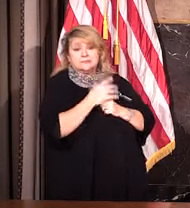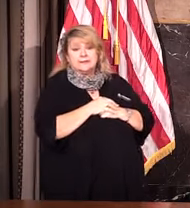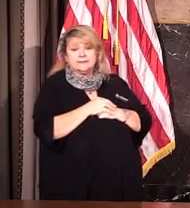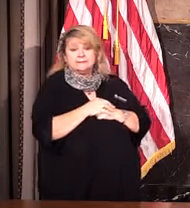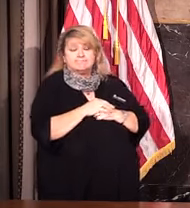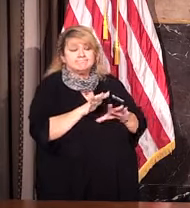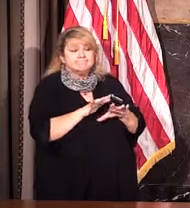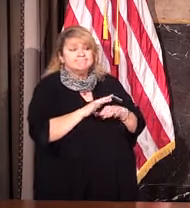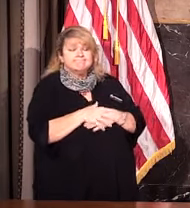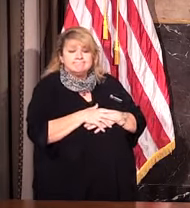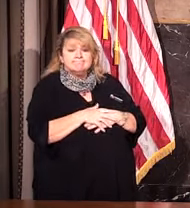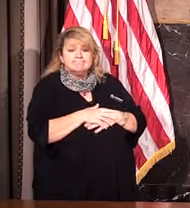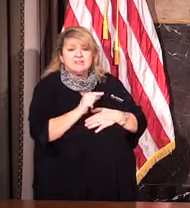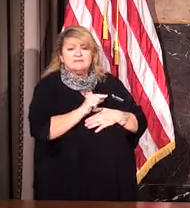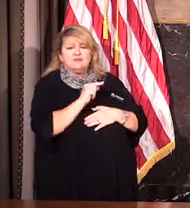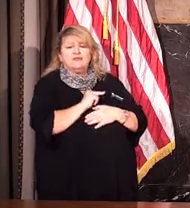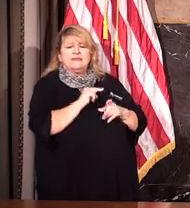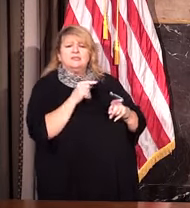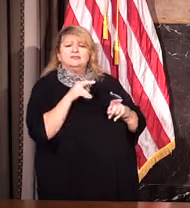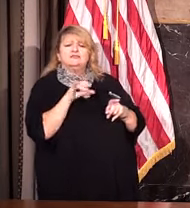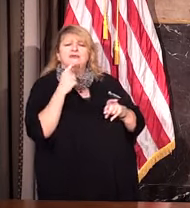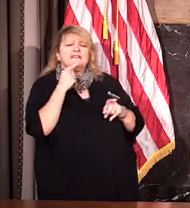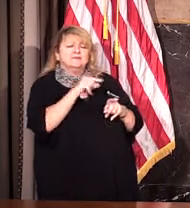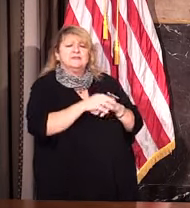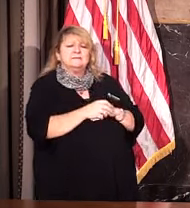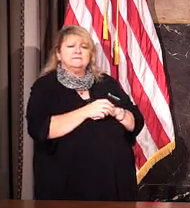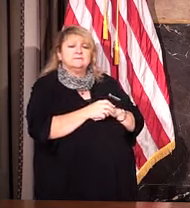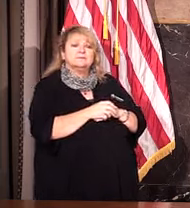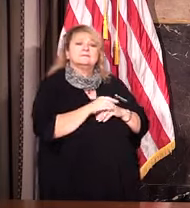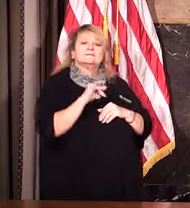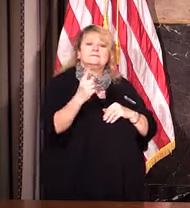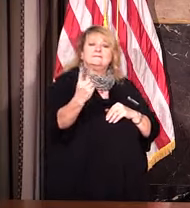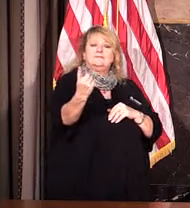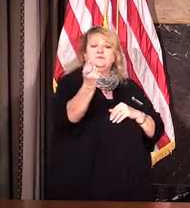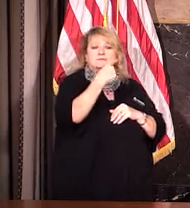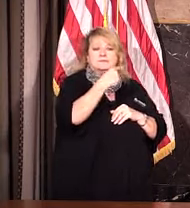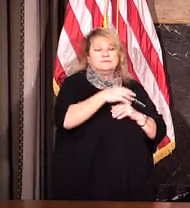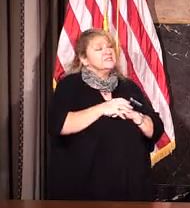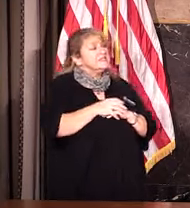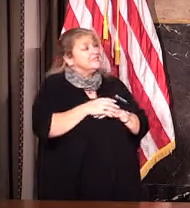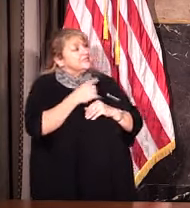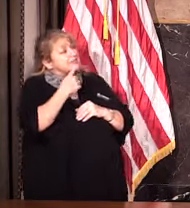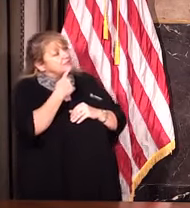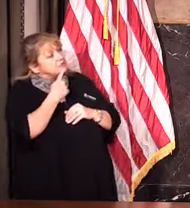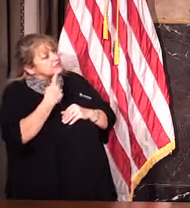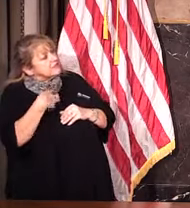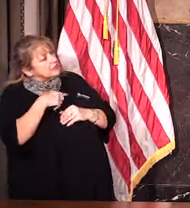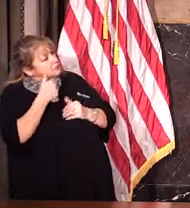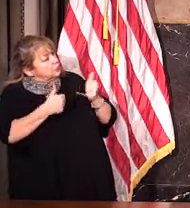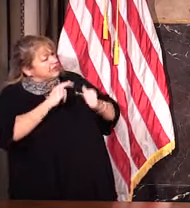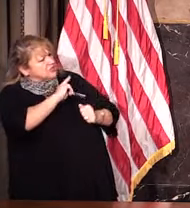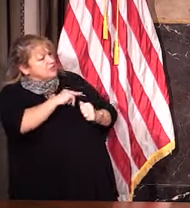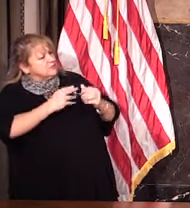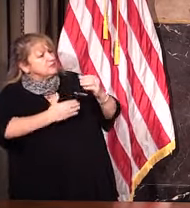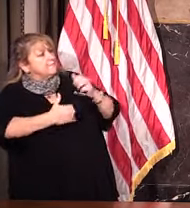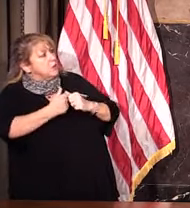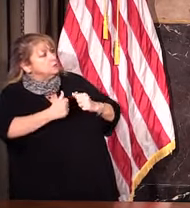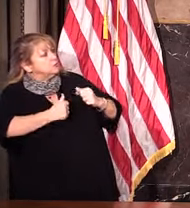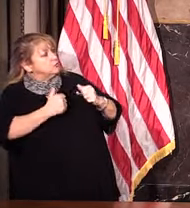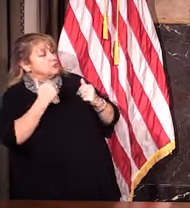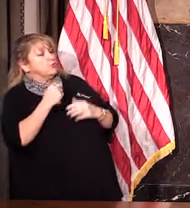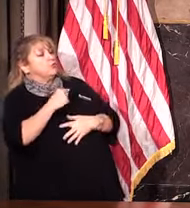Tell us which hospitals are most at risk in terms of staffing or capacity?